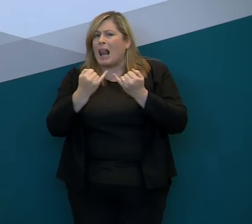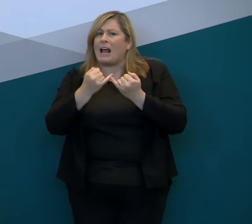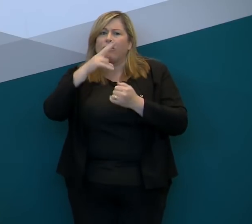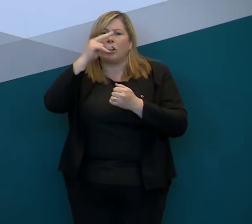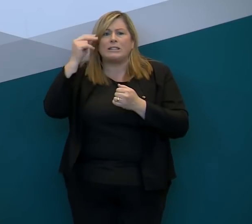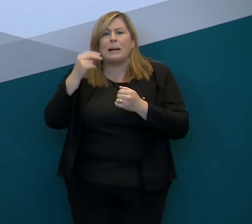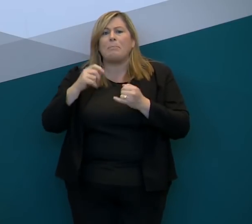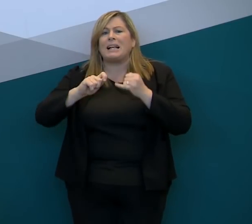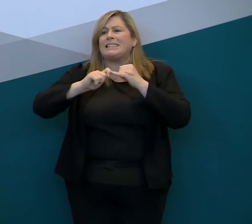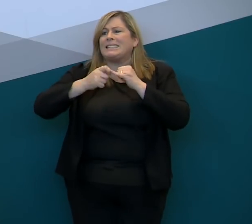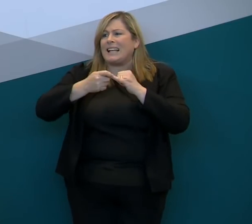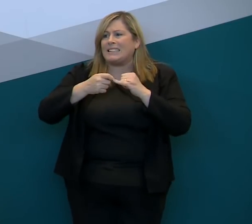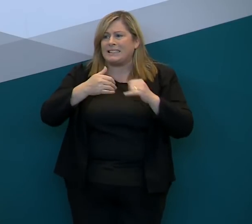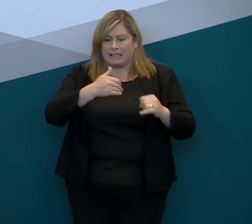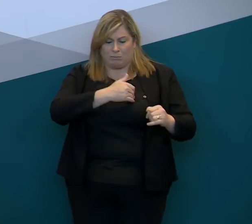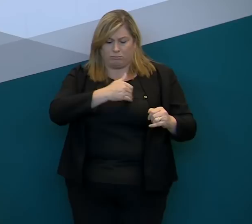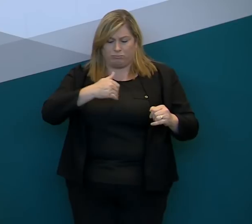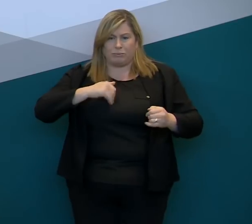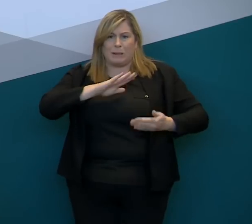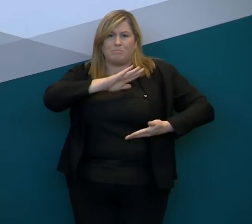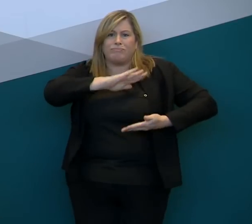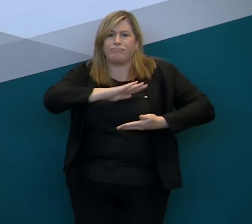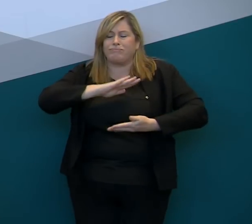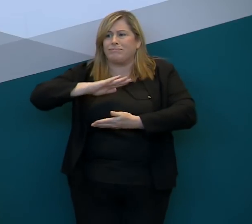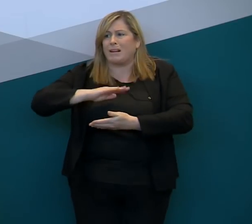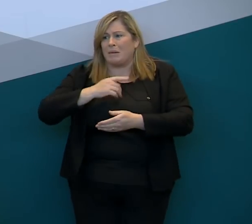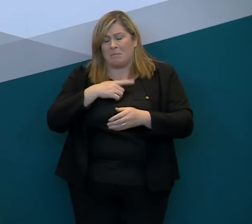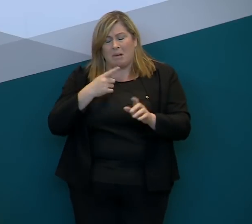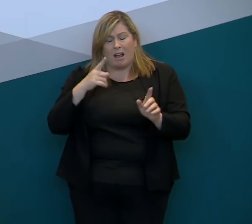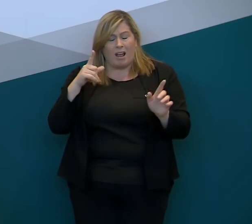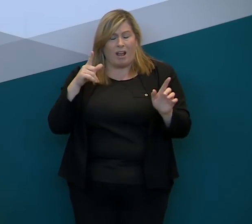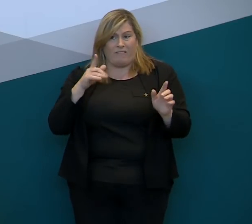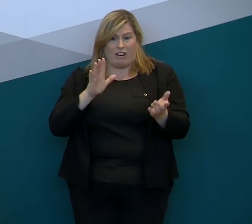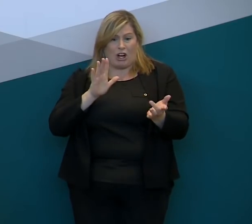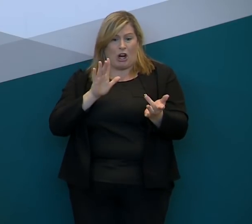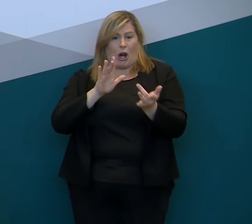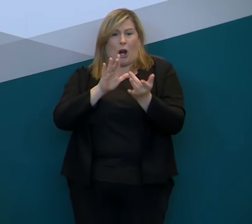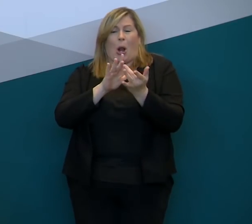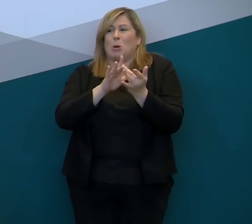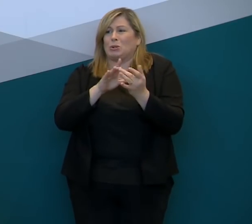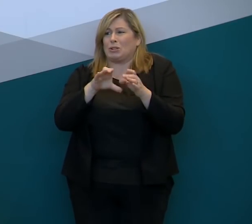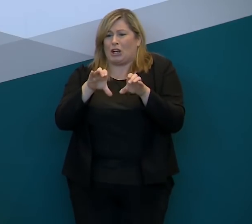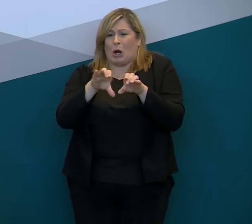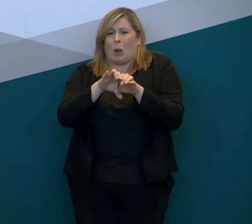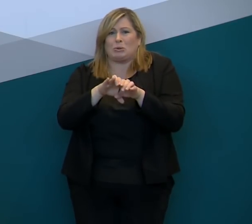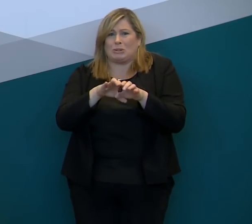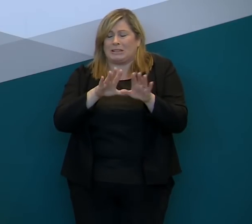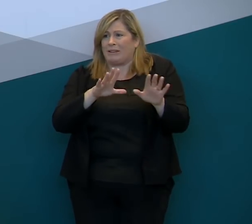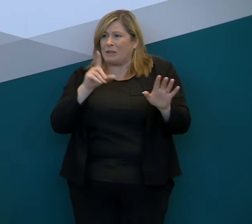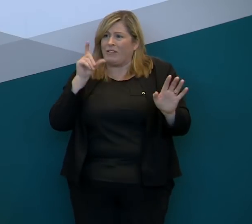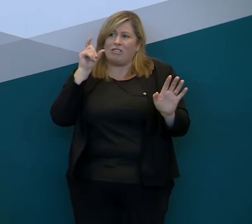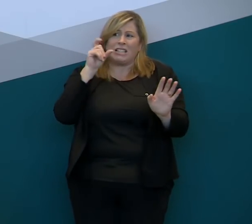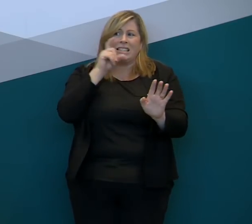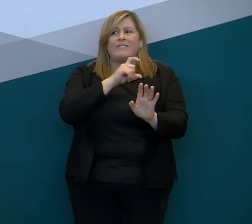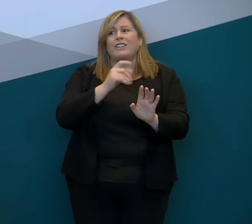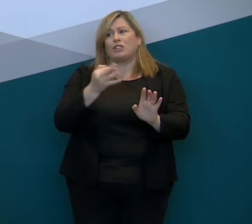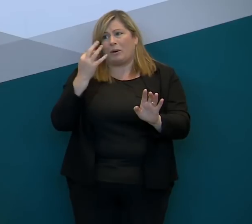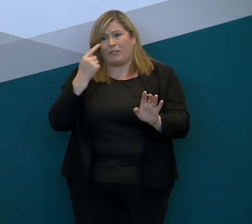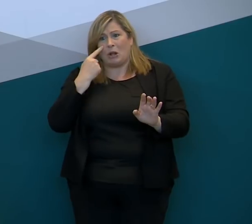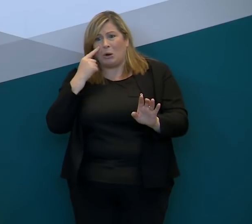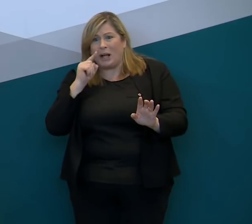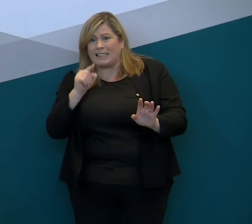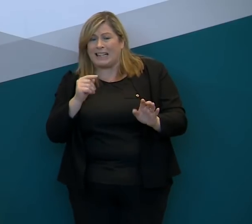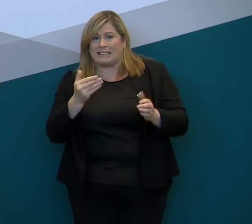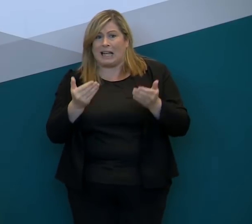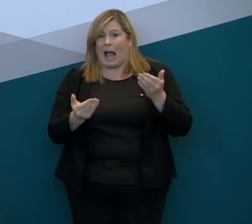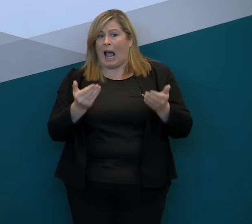patient, that will involve PPE and infection control prevention measures. So if you go beyond that, just one example of breast screening, and imagine how the